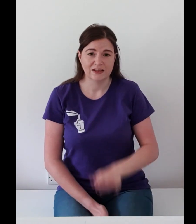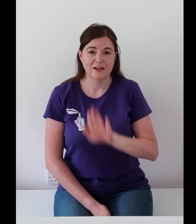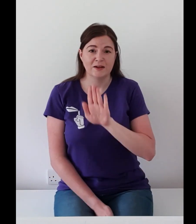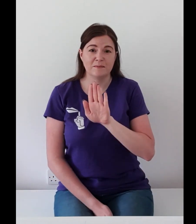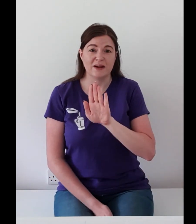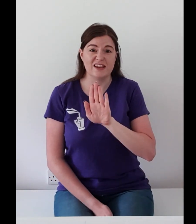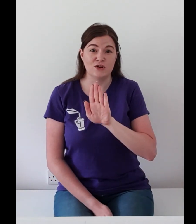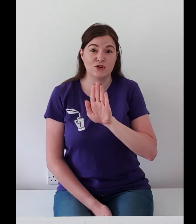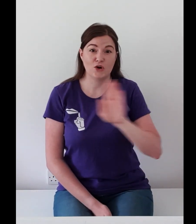But he